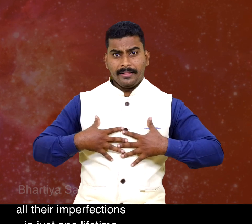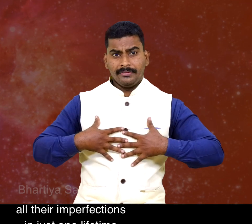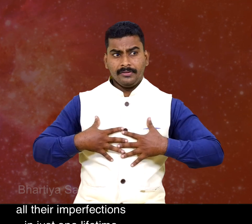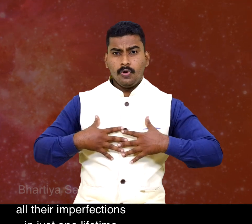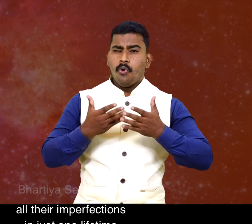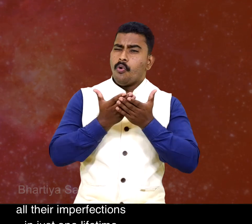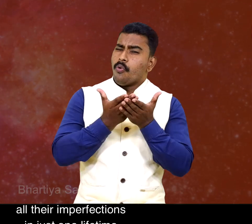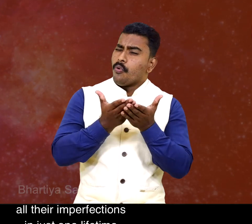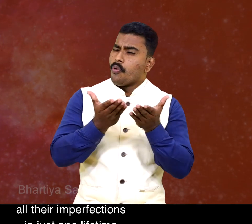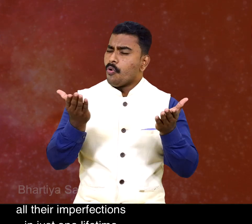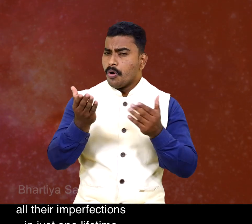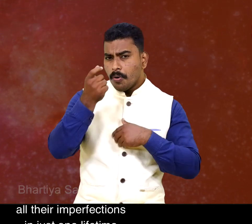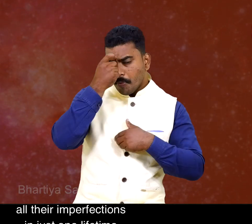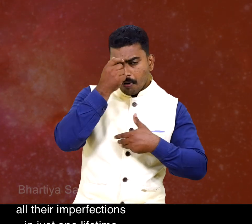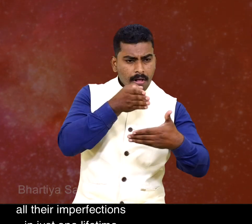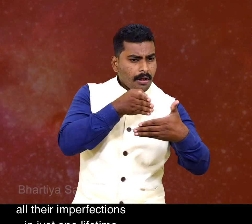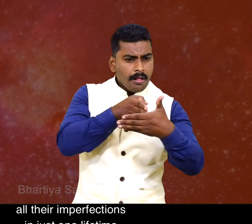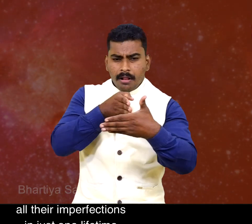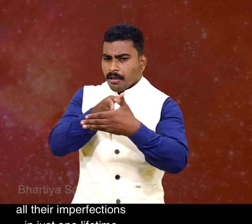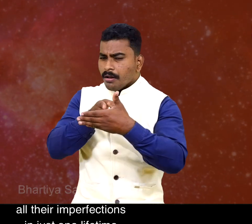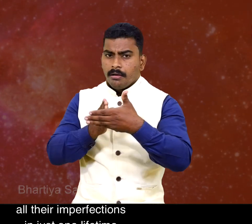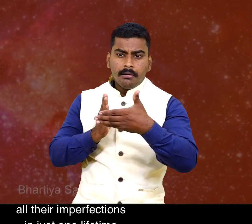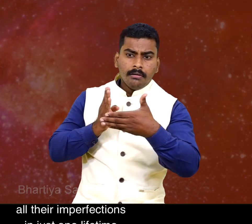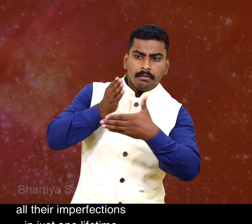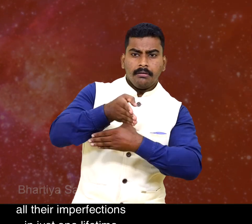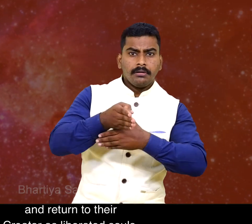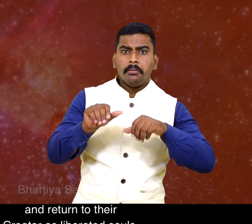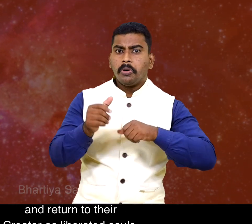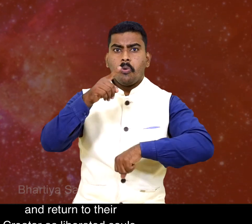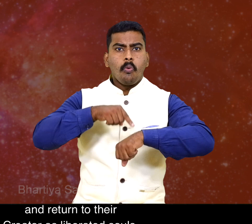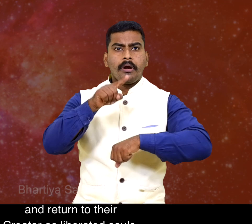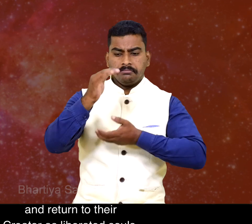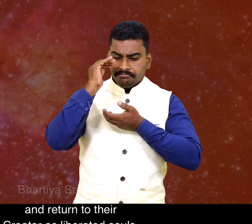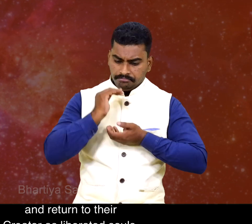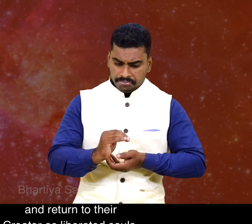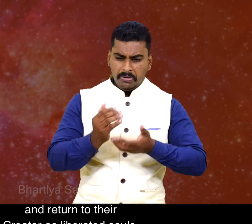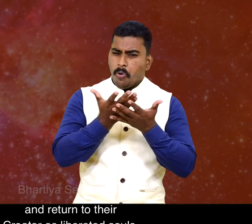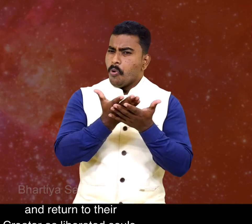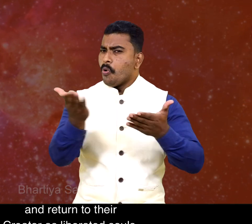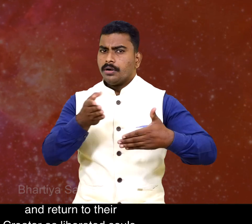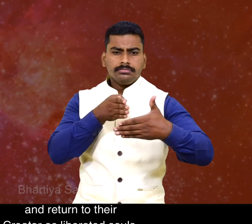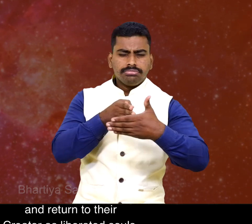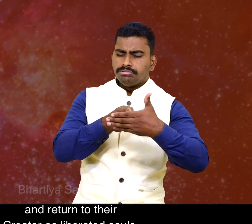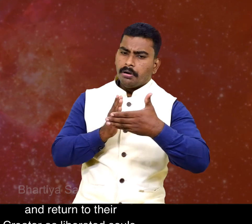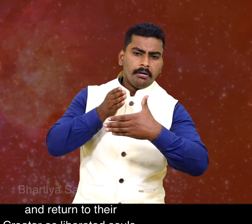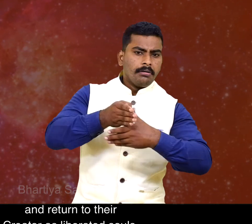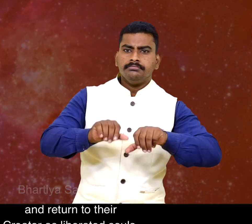their imperfections in just one lifetime and return to their Creator as liberated